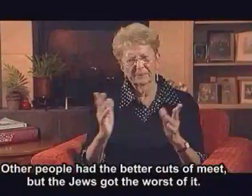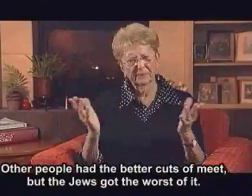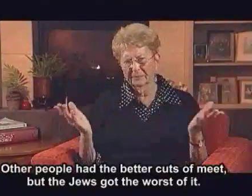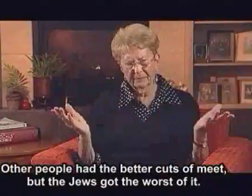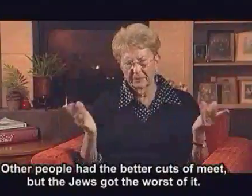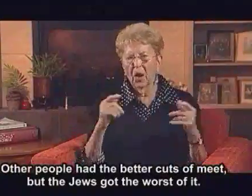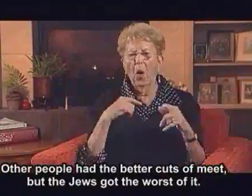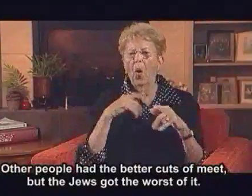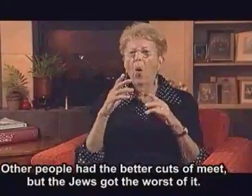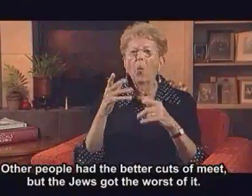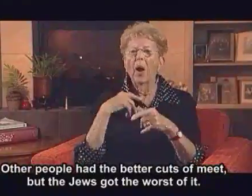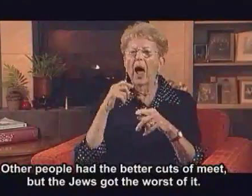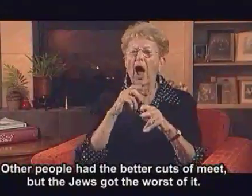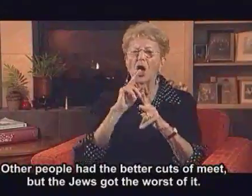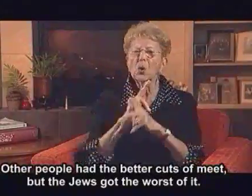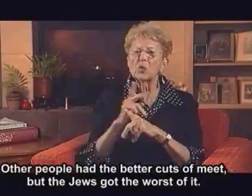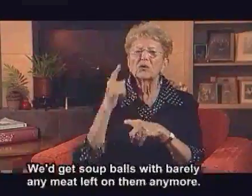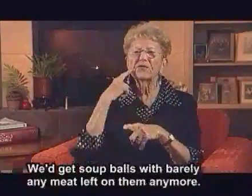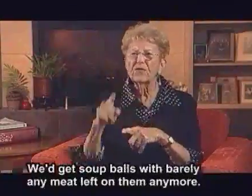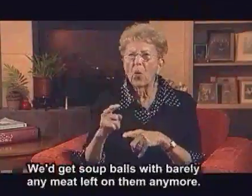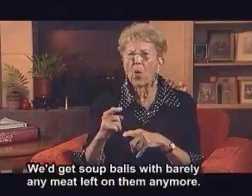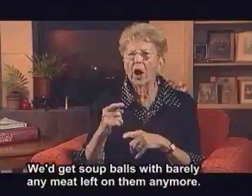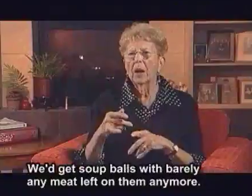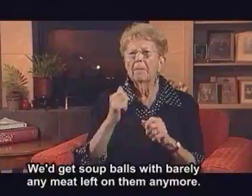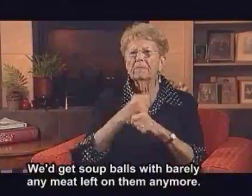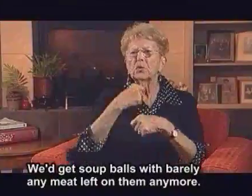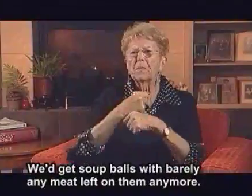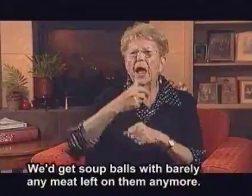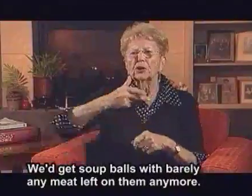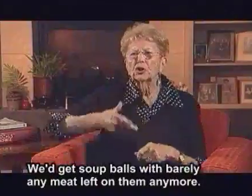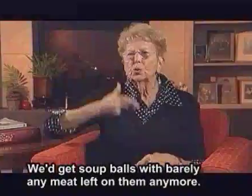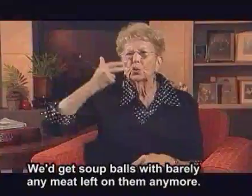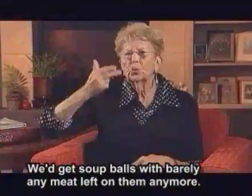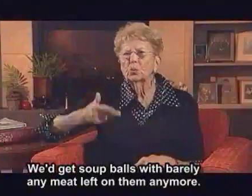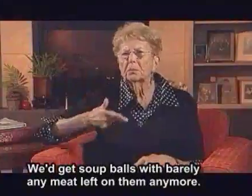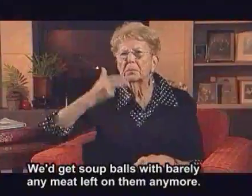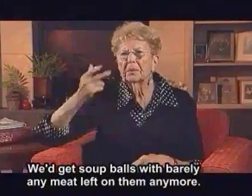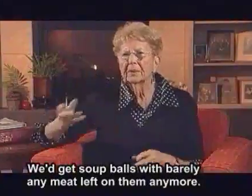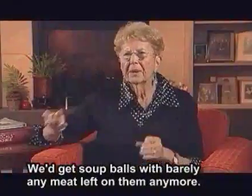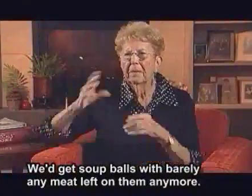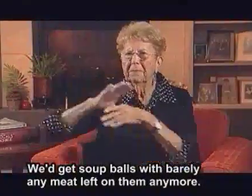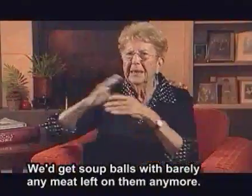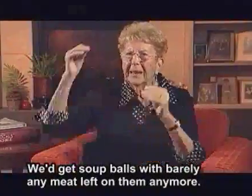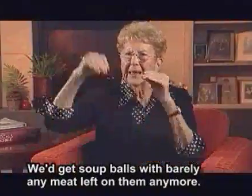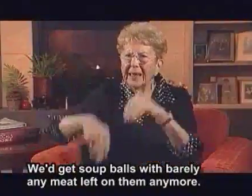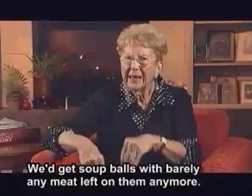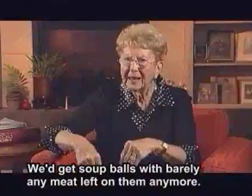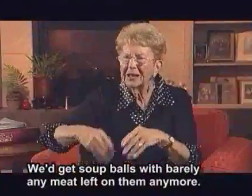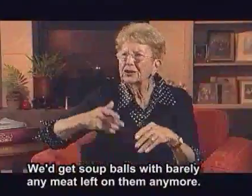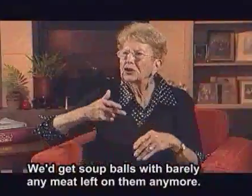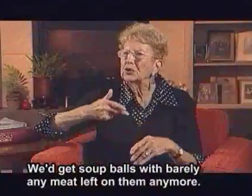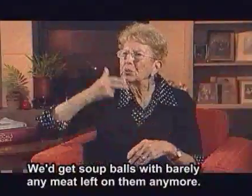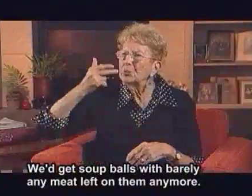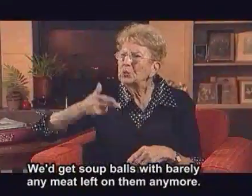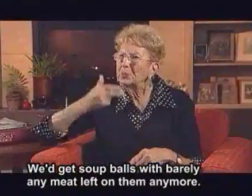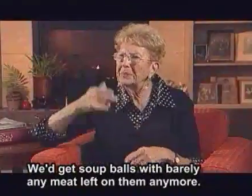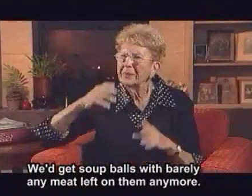cuts of meat, but the Jews got the worst of it. We'd get soup bones with barely any meat on